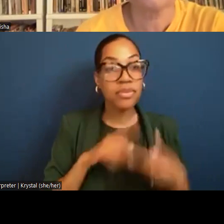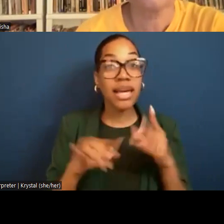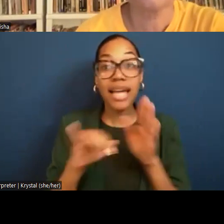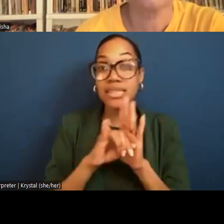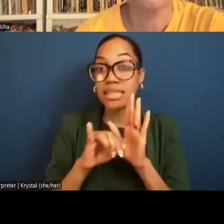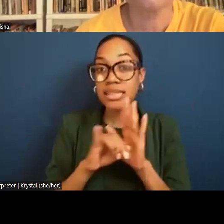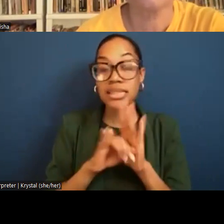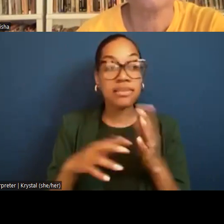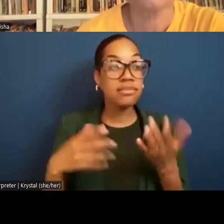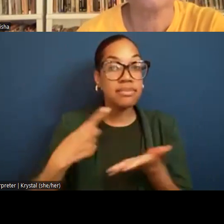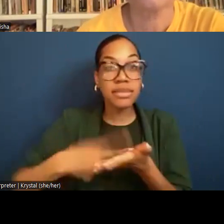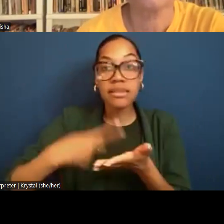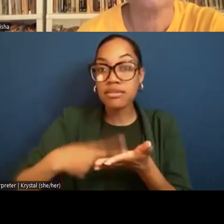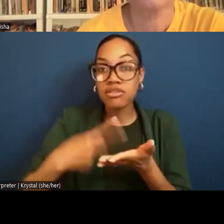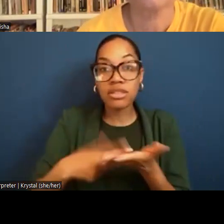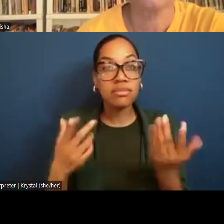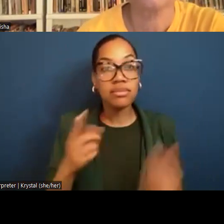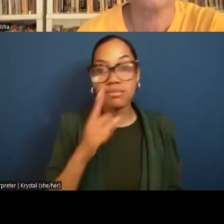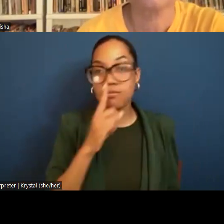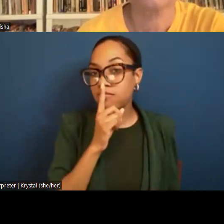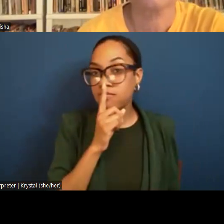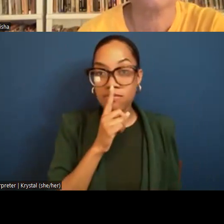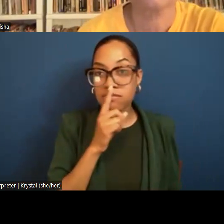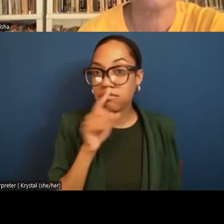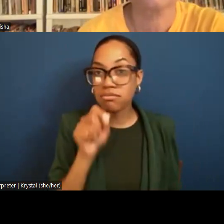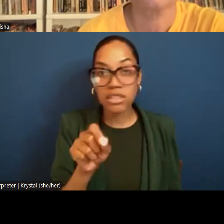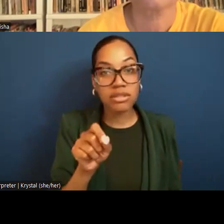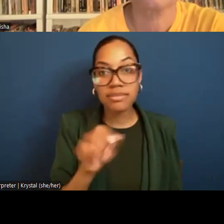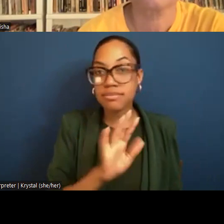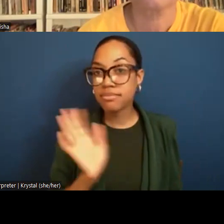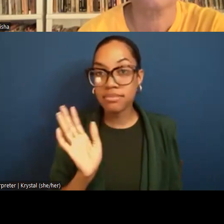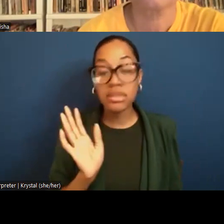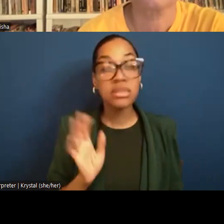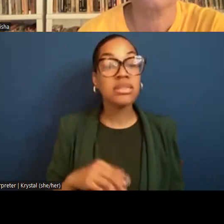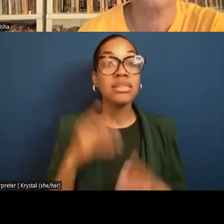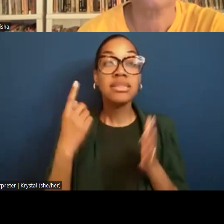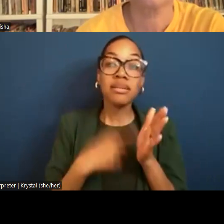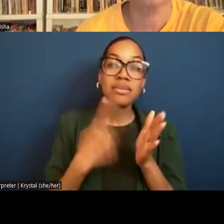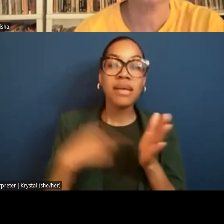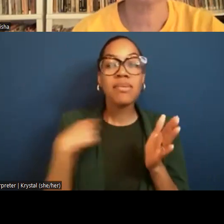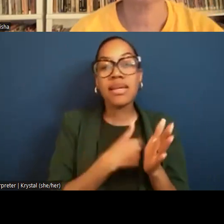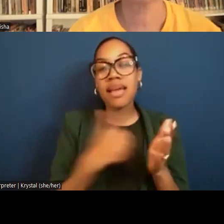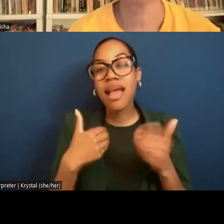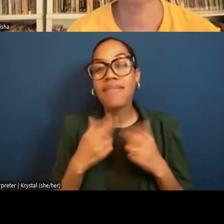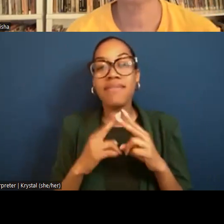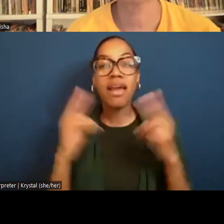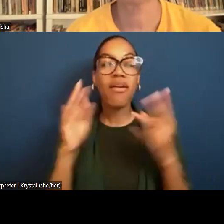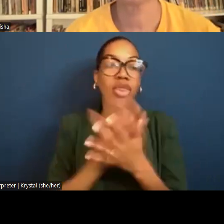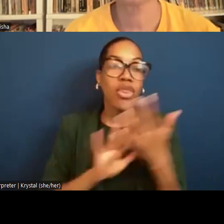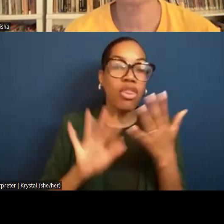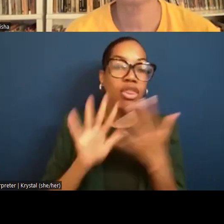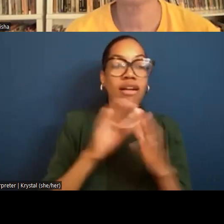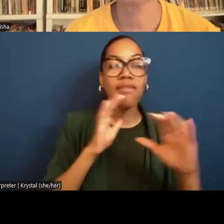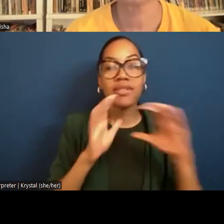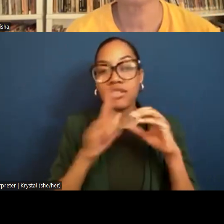period. It's often that there are these decontextualized conversations about Martin Luther King, Rosa